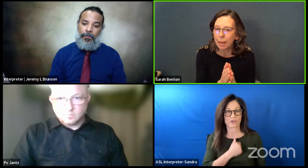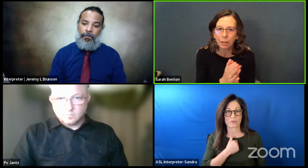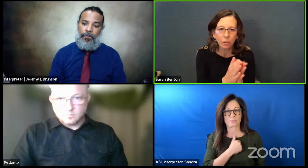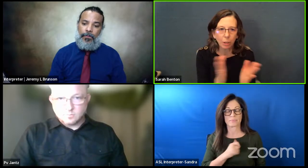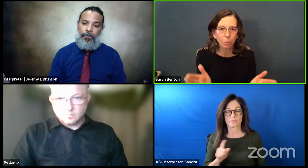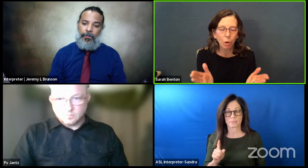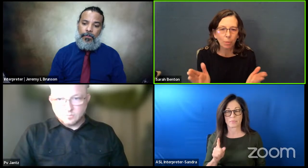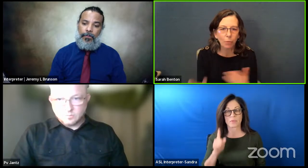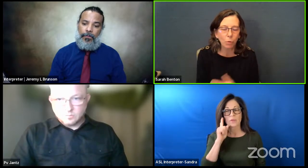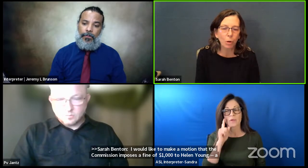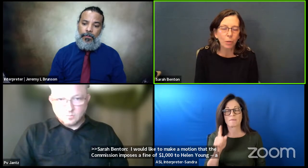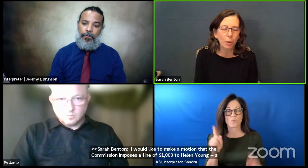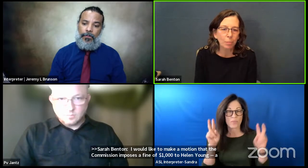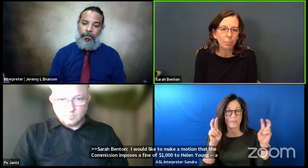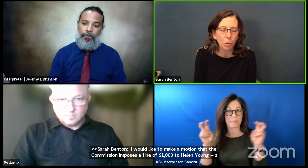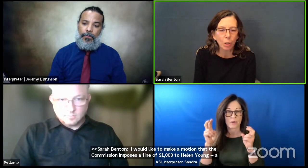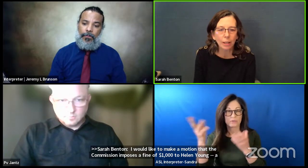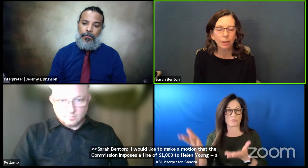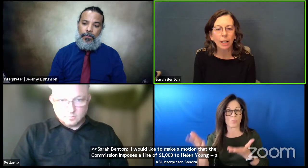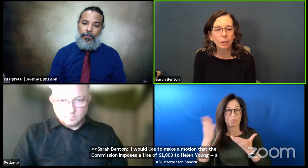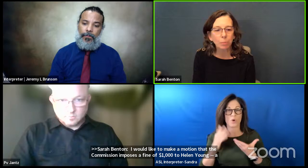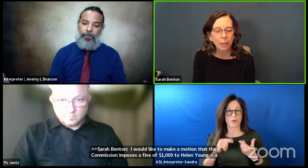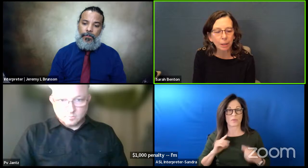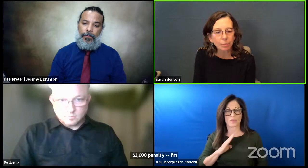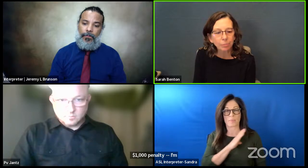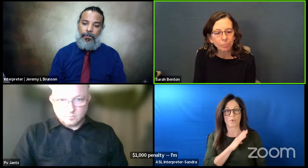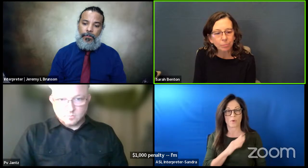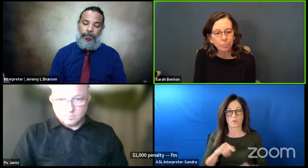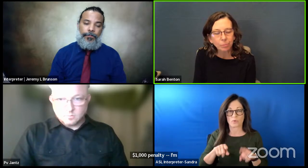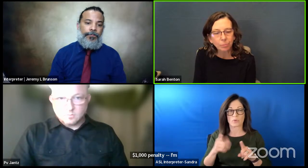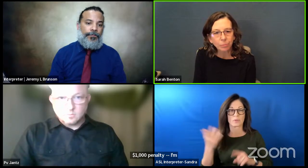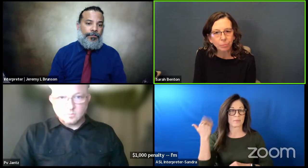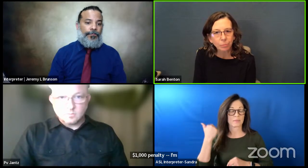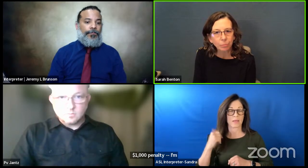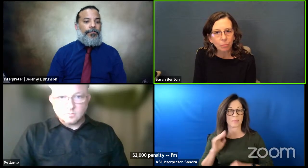for the matters that were brought before the board at the last meeting.